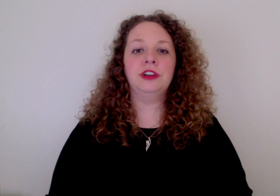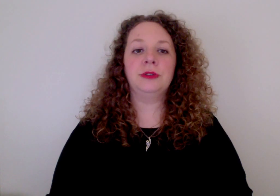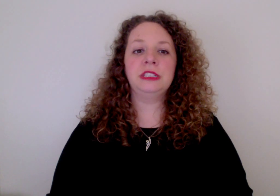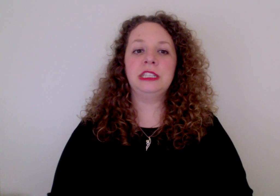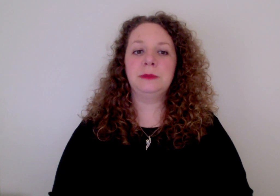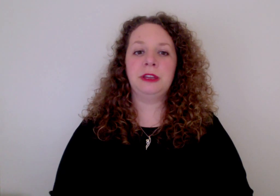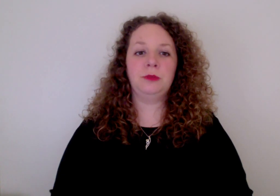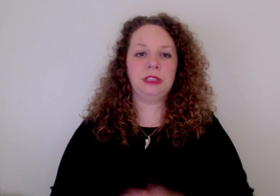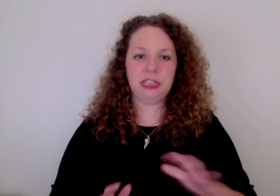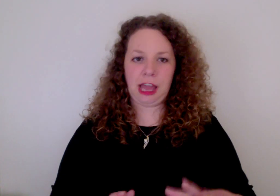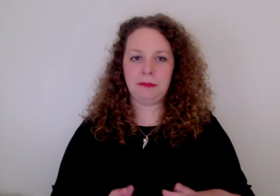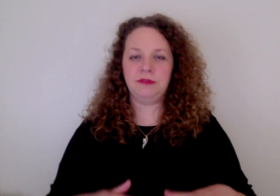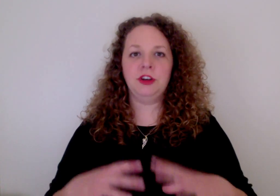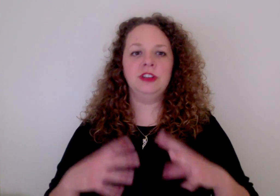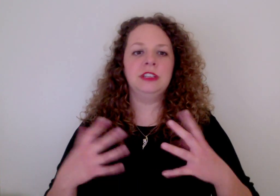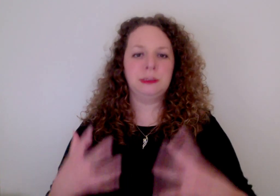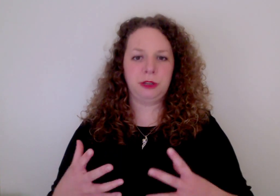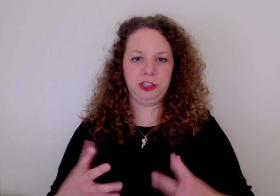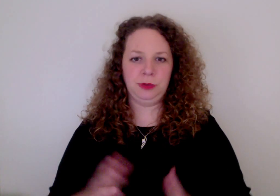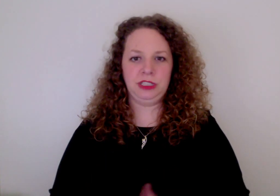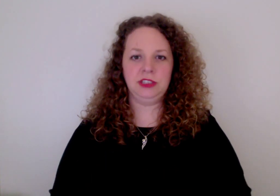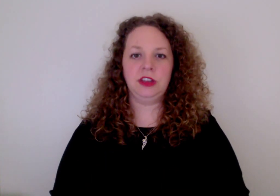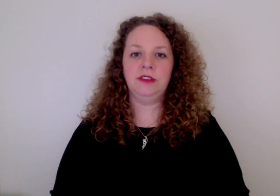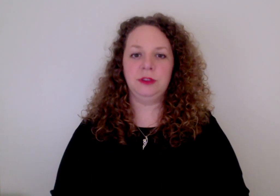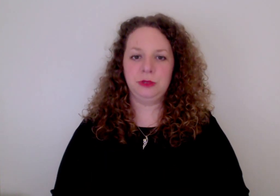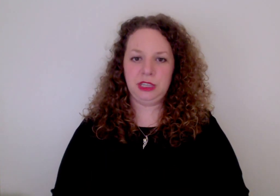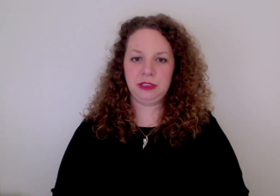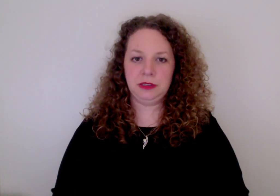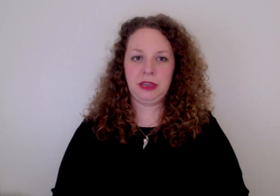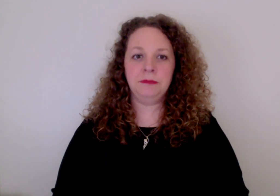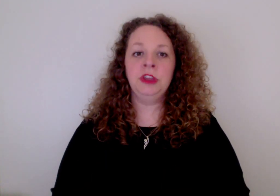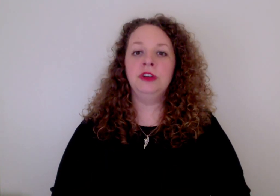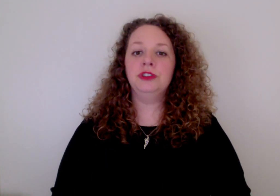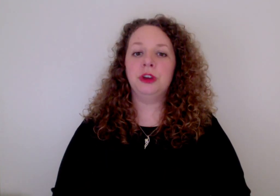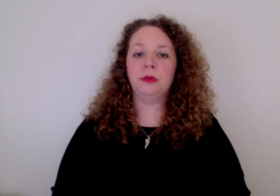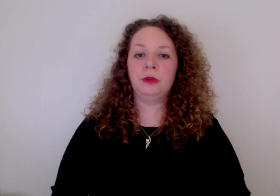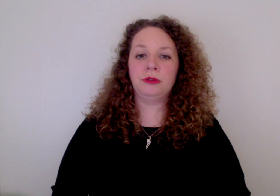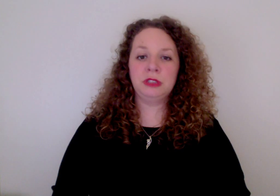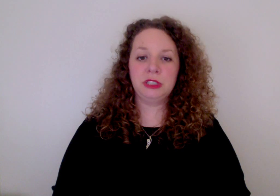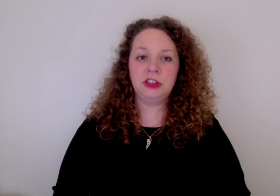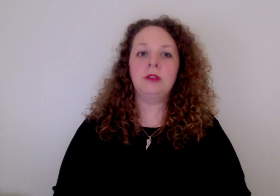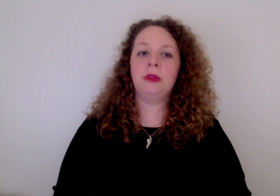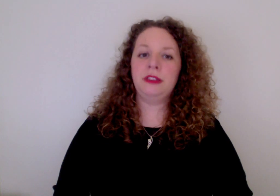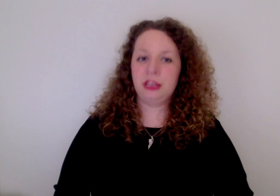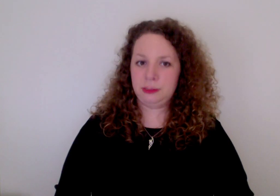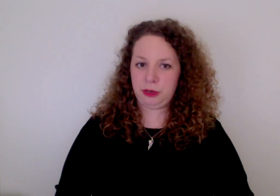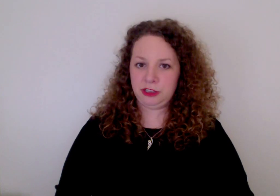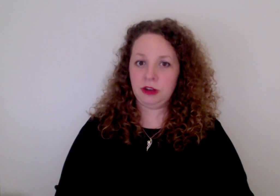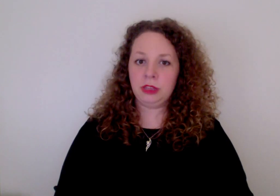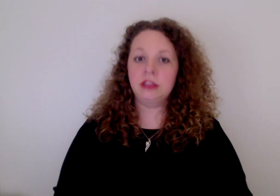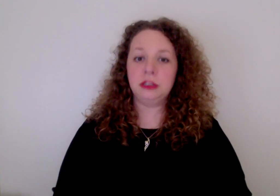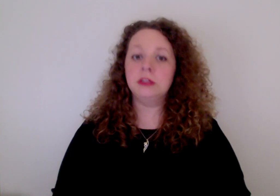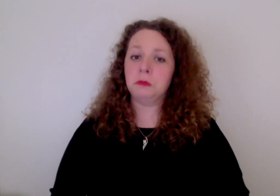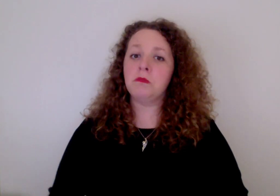going to explain what's going to happen first, express your willingness, all of those things. Okay, so we're going to start with expressing our willingness.